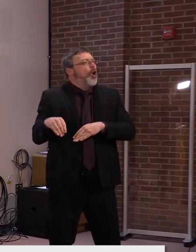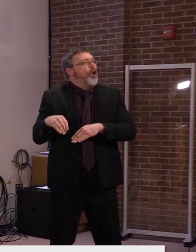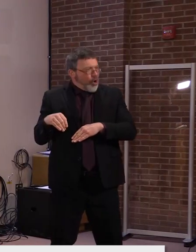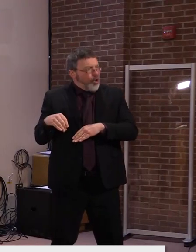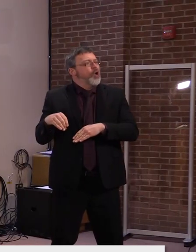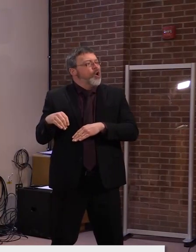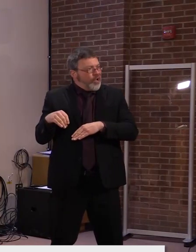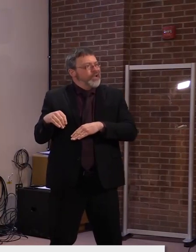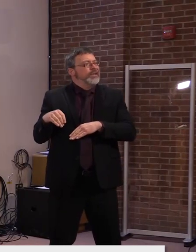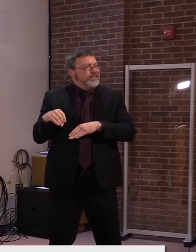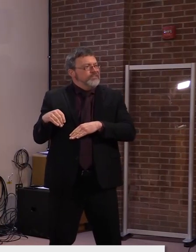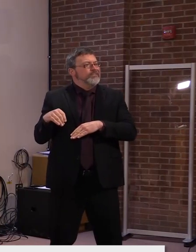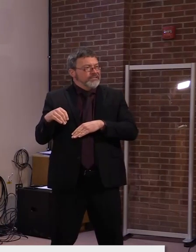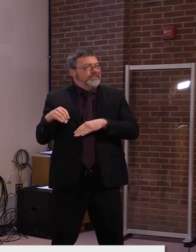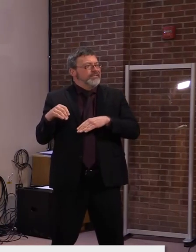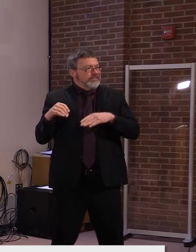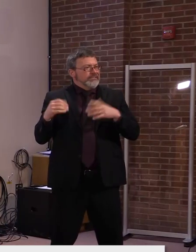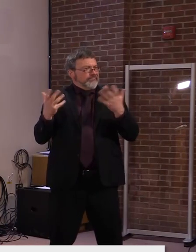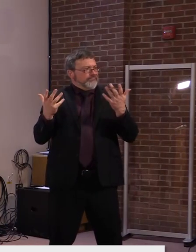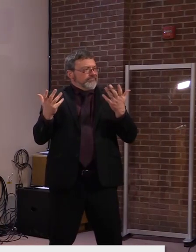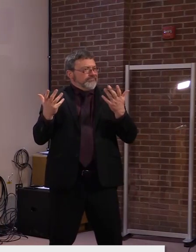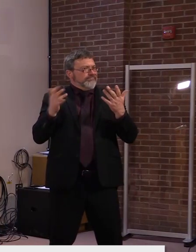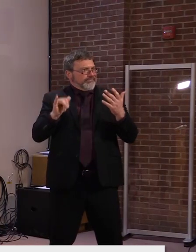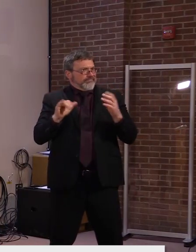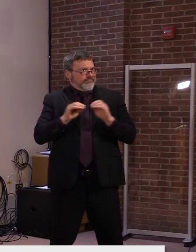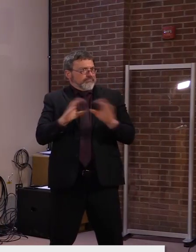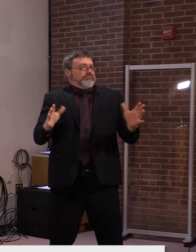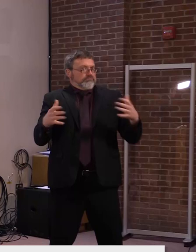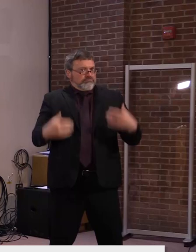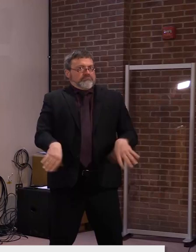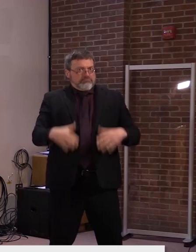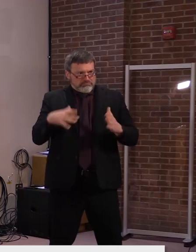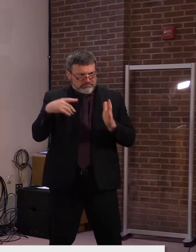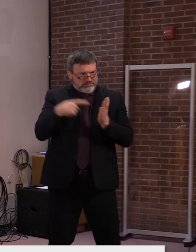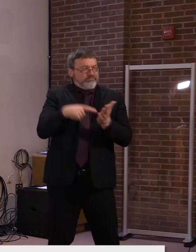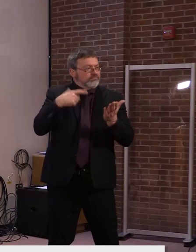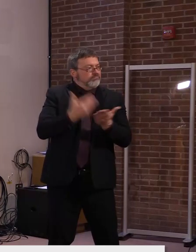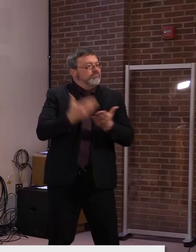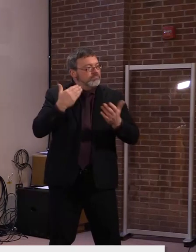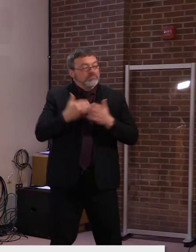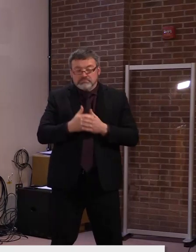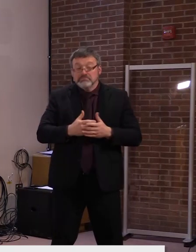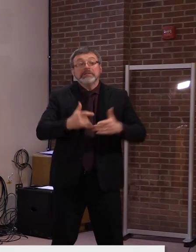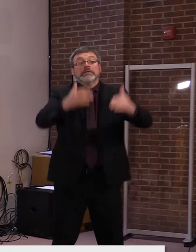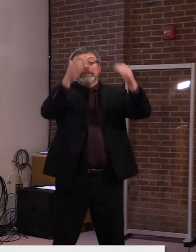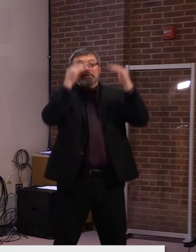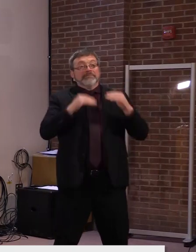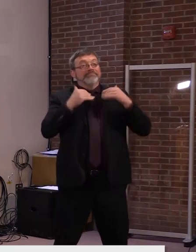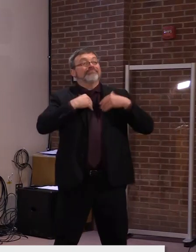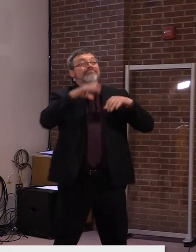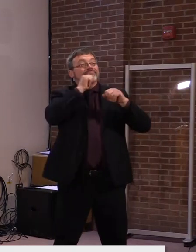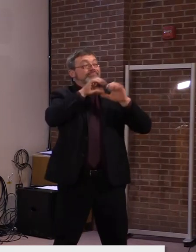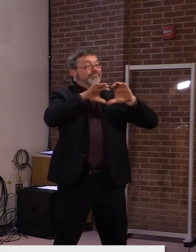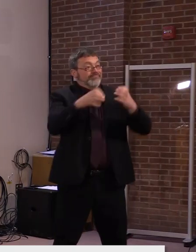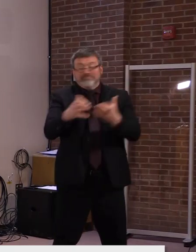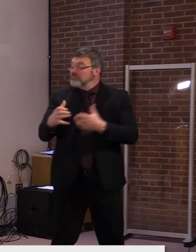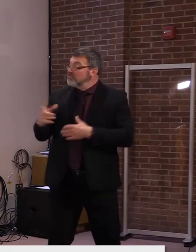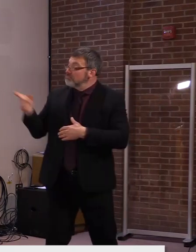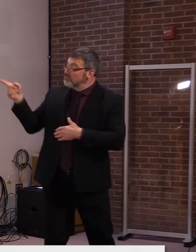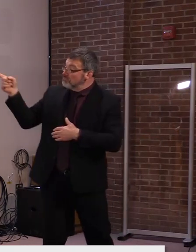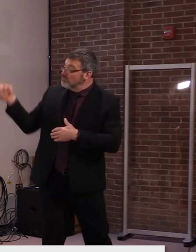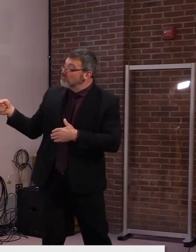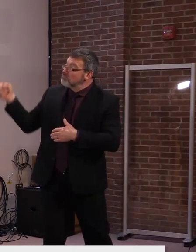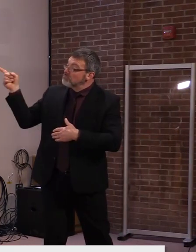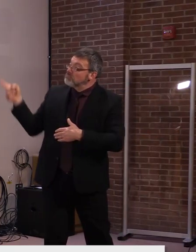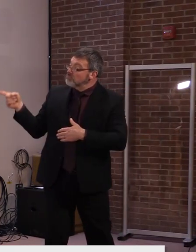percent. Again, looking a little bit more closely at our case data by age, you can see that the age group that has been leading in terms